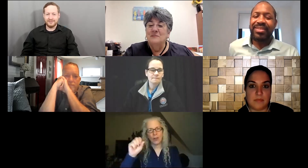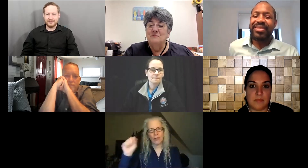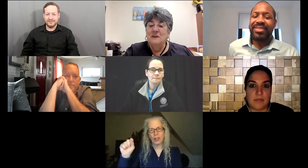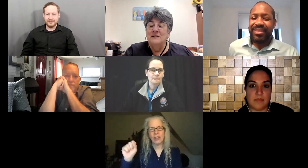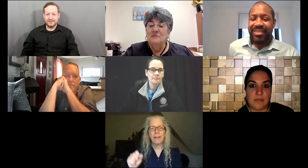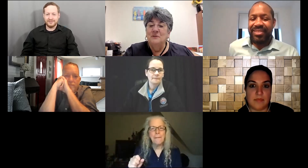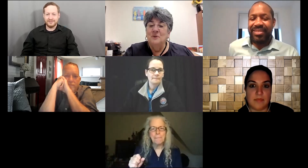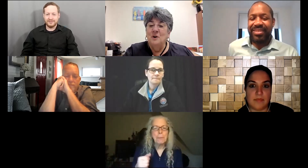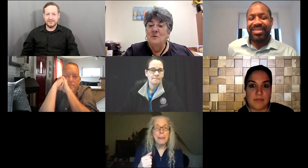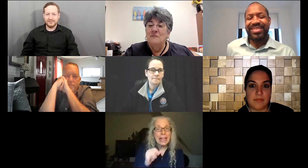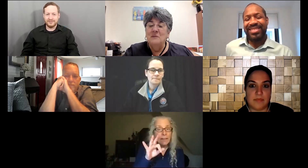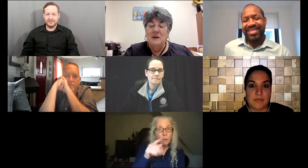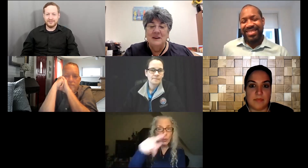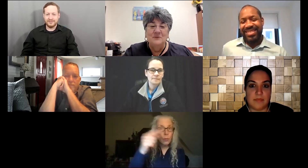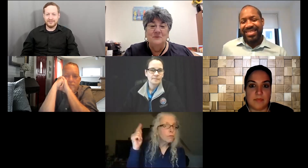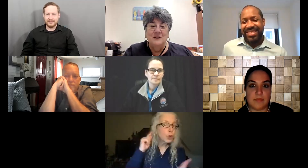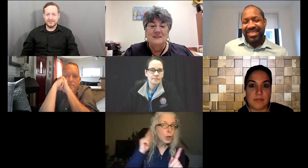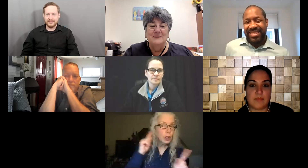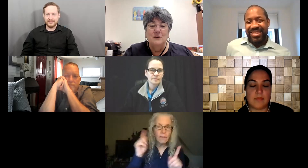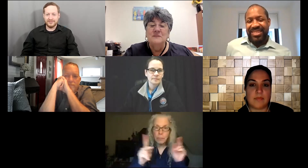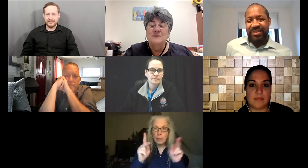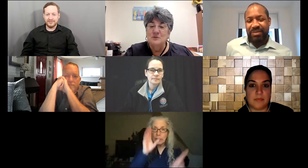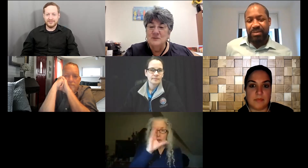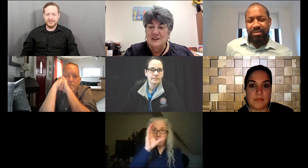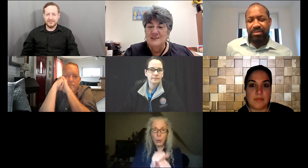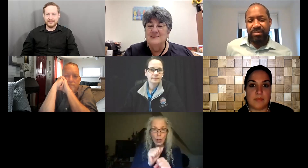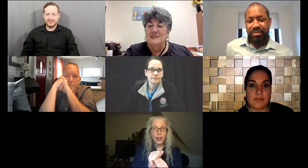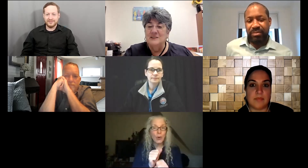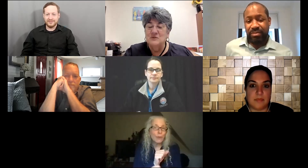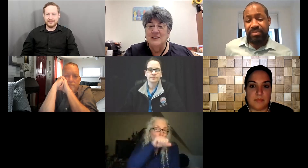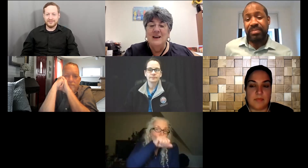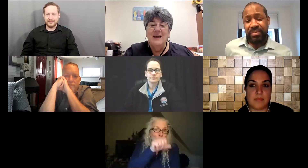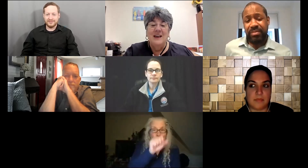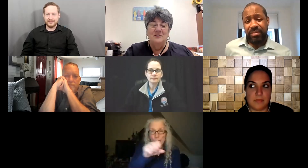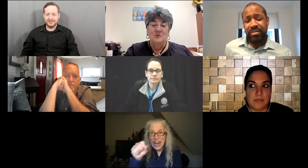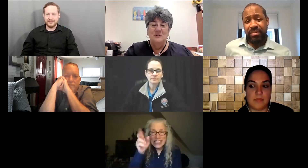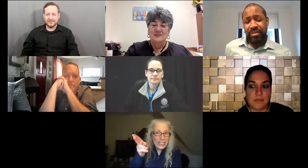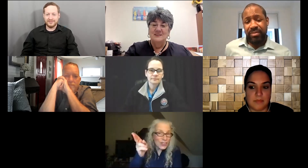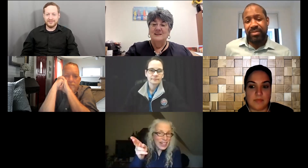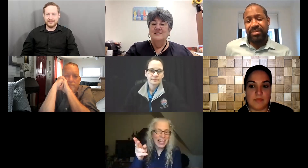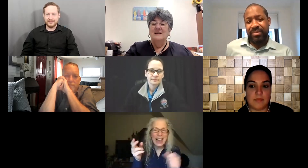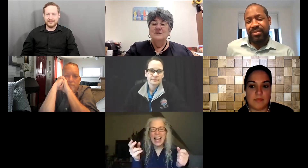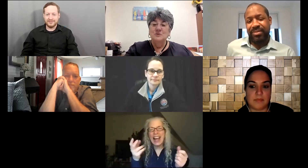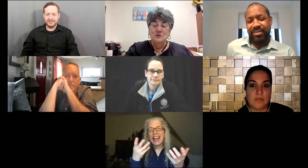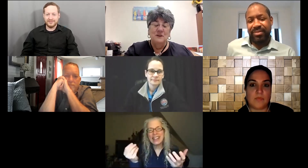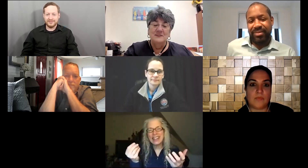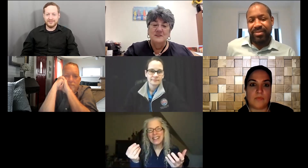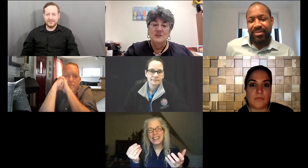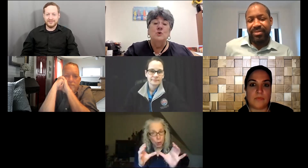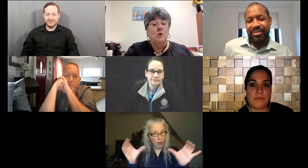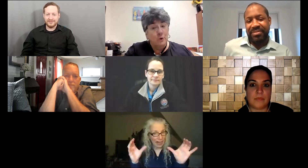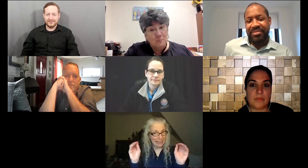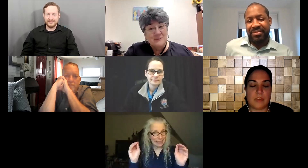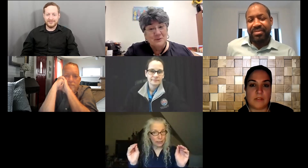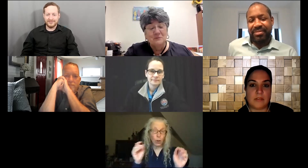So if you know of anybody who loves social studies and history and who is certified to teach